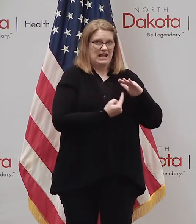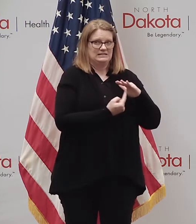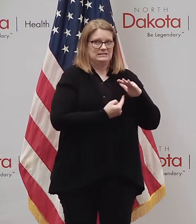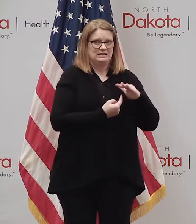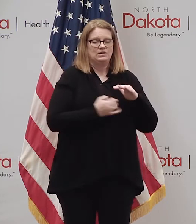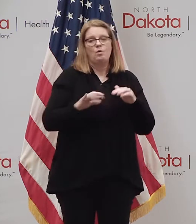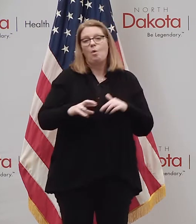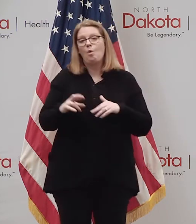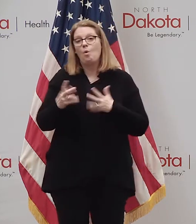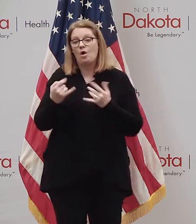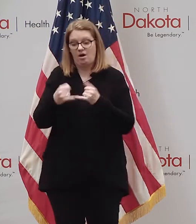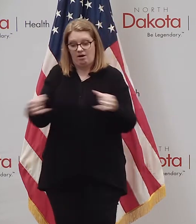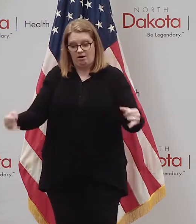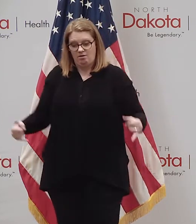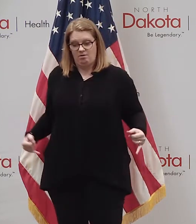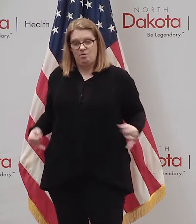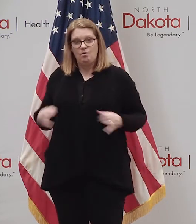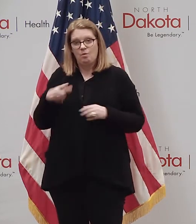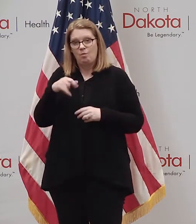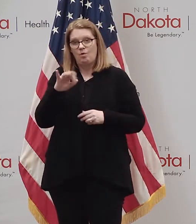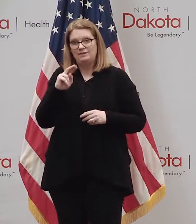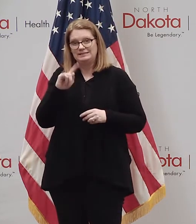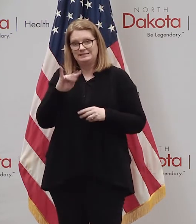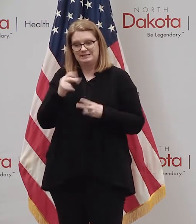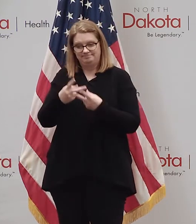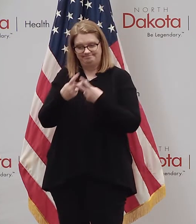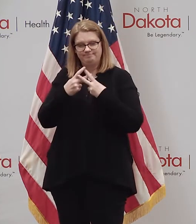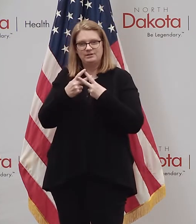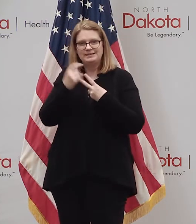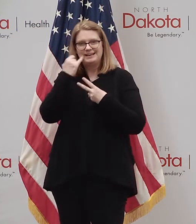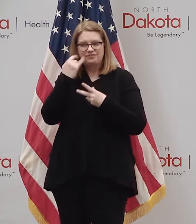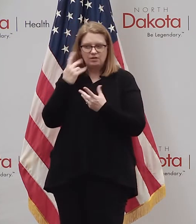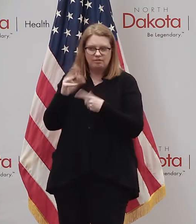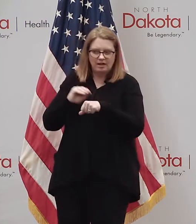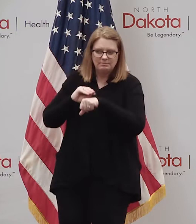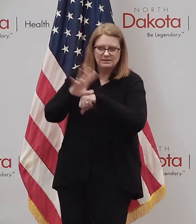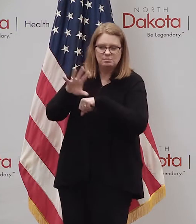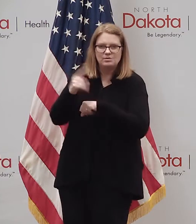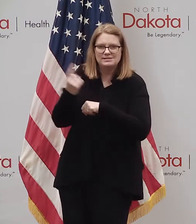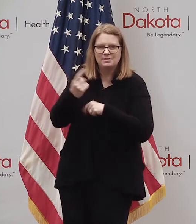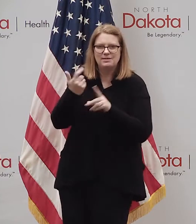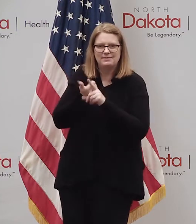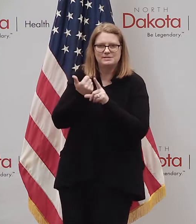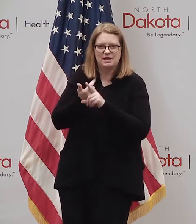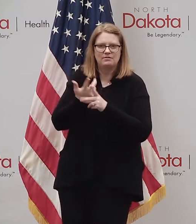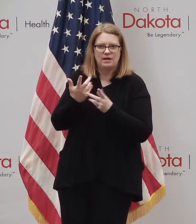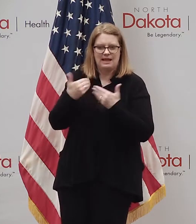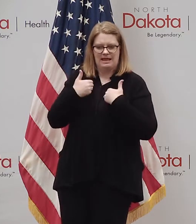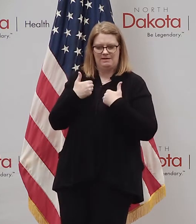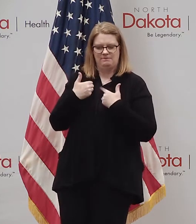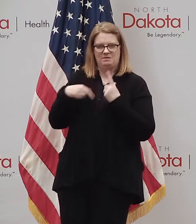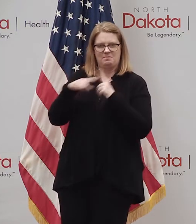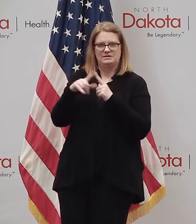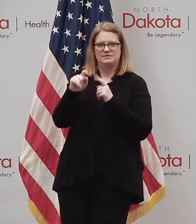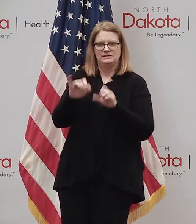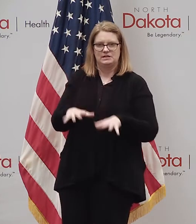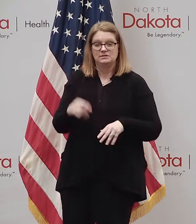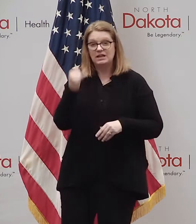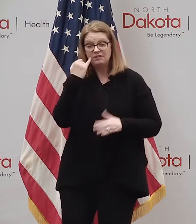with an individual who has tested positive for COVID-19. It's important to do this whether you're showing symptoms or